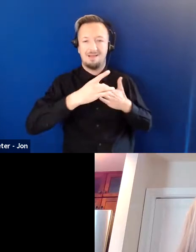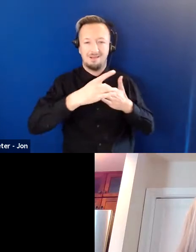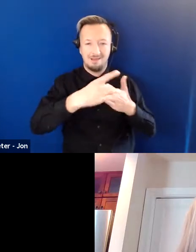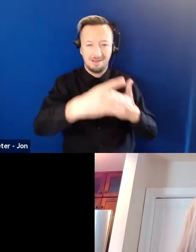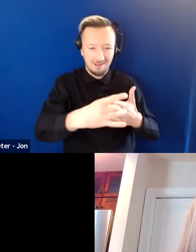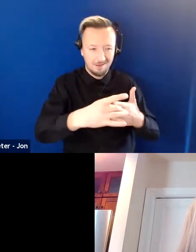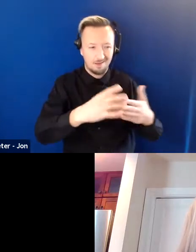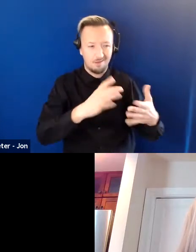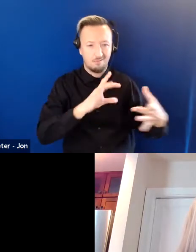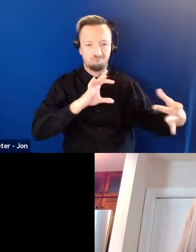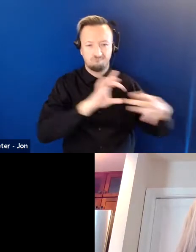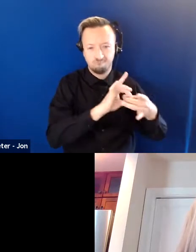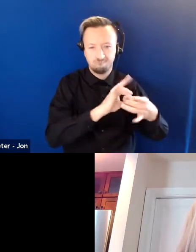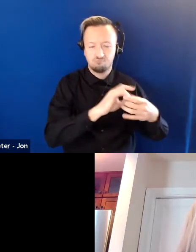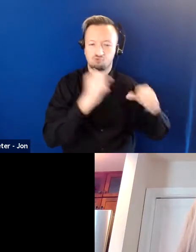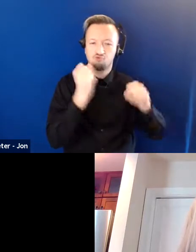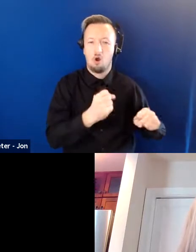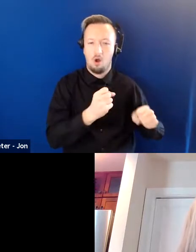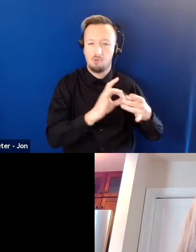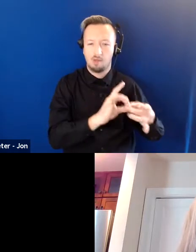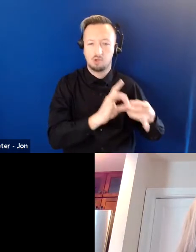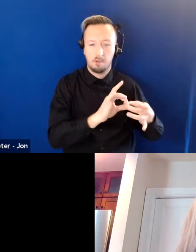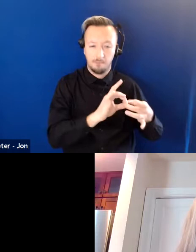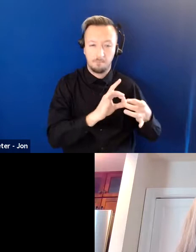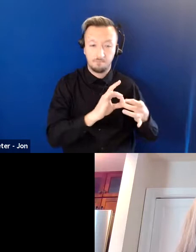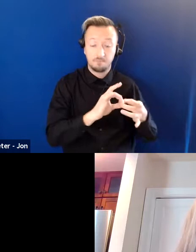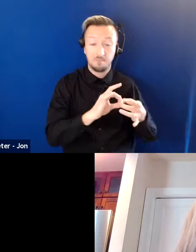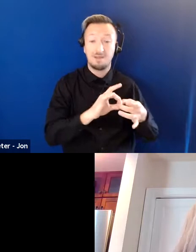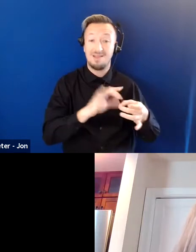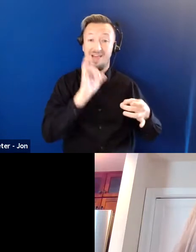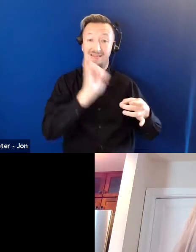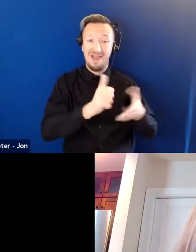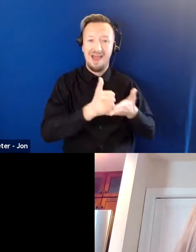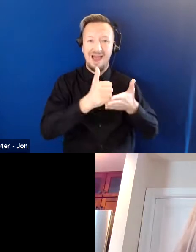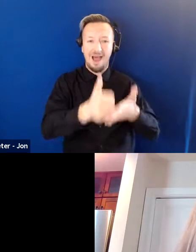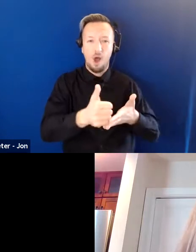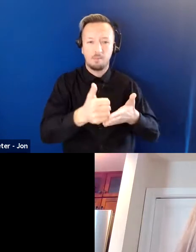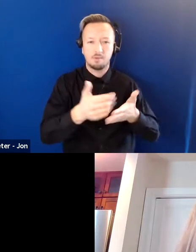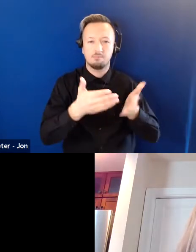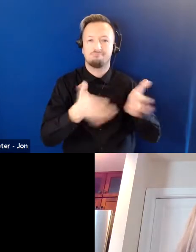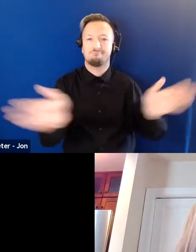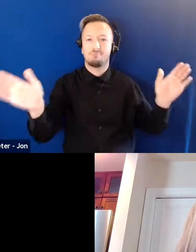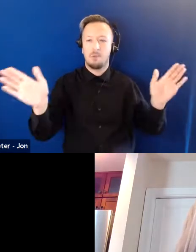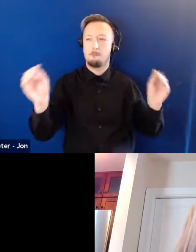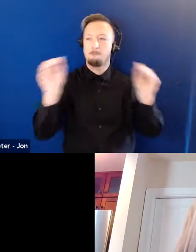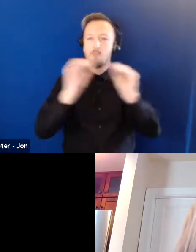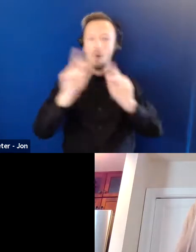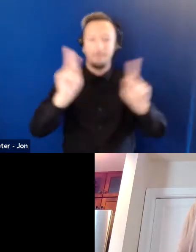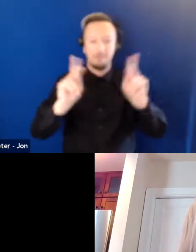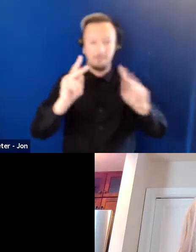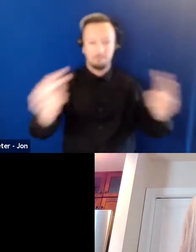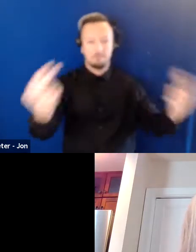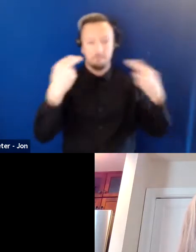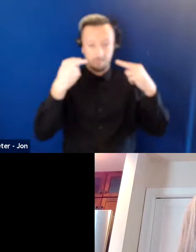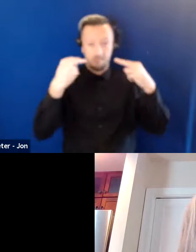then we could broaden our visibility. So center directors would then ask us to come join